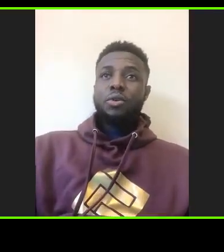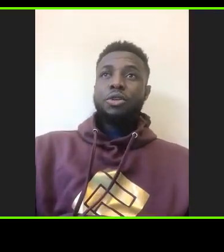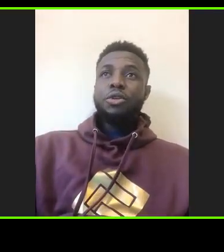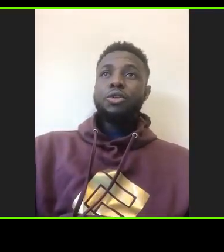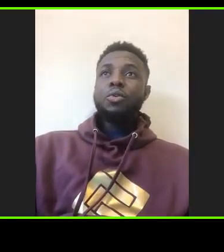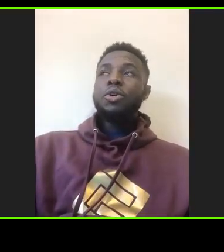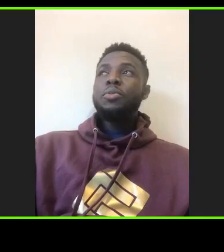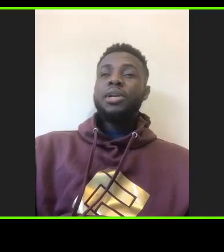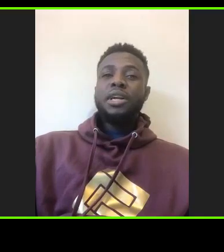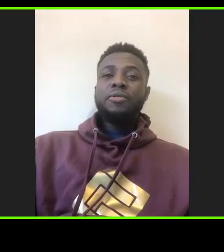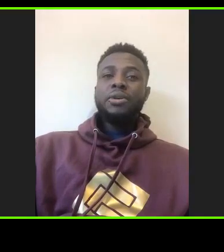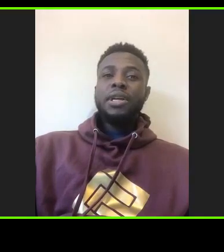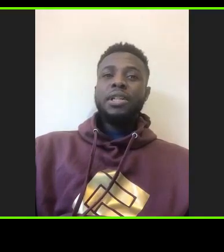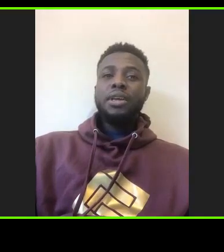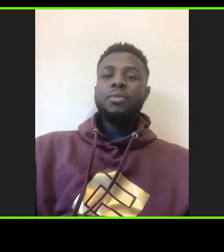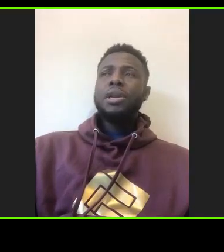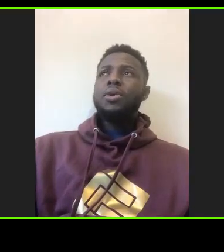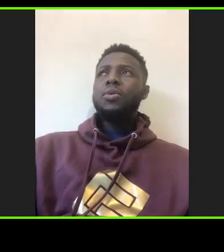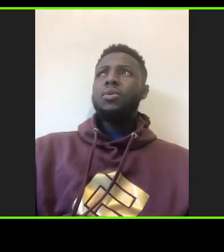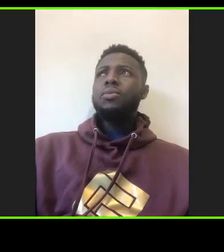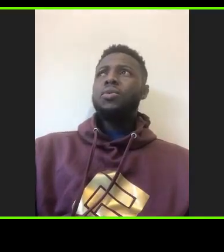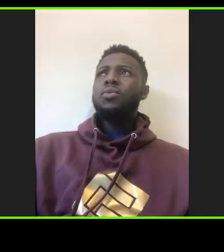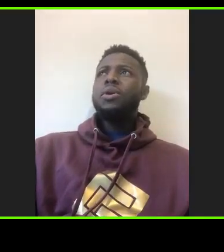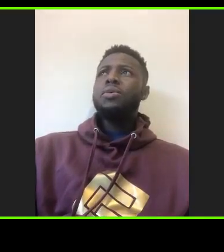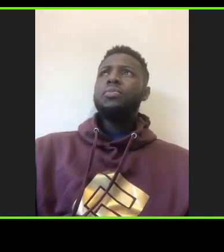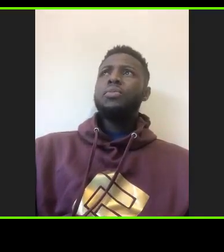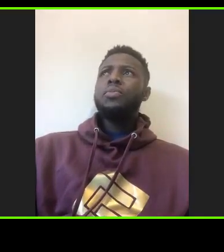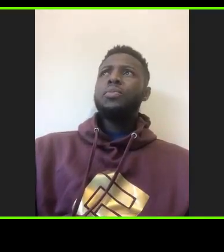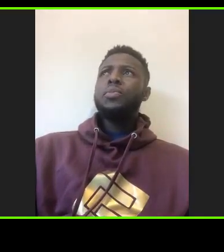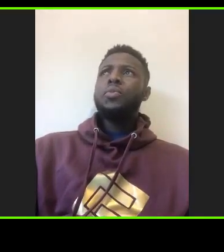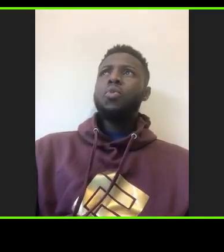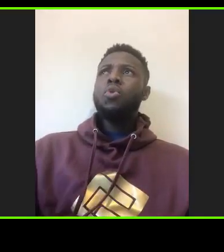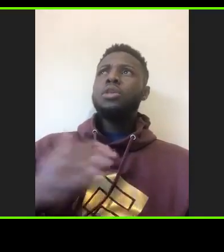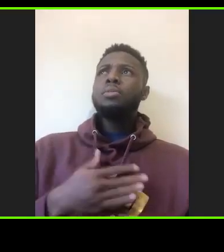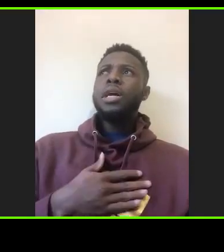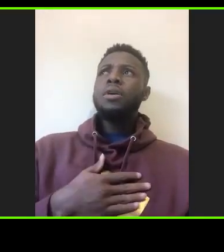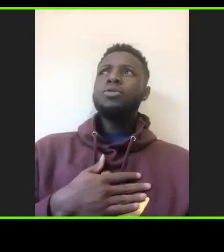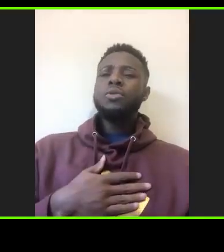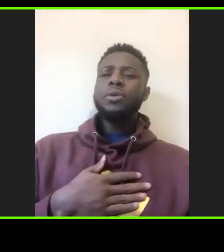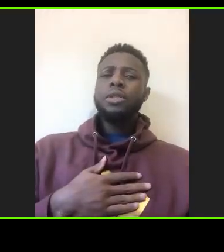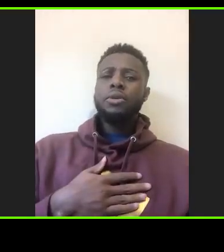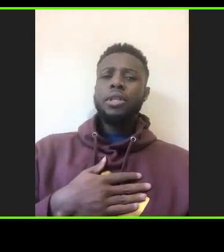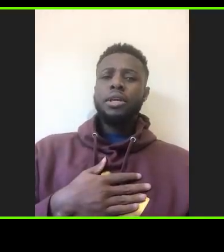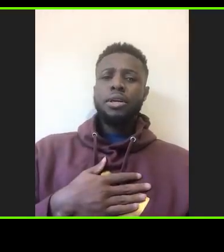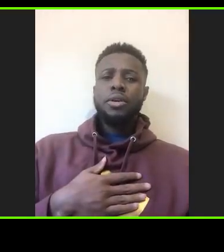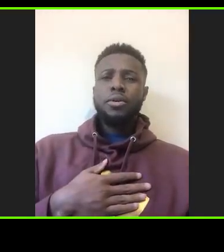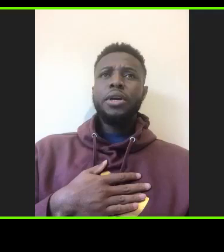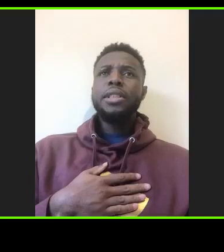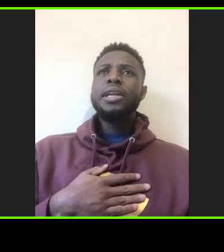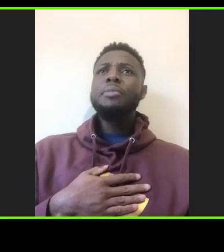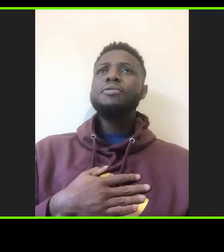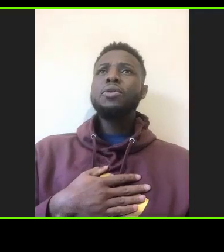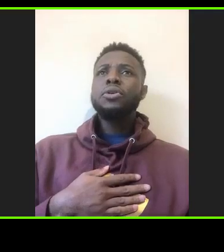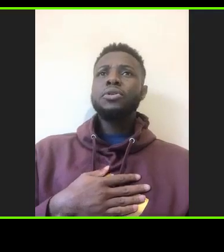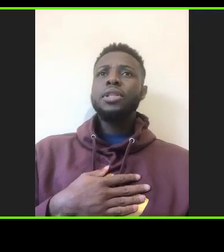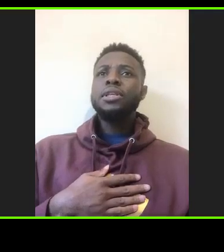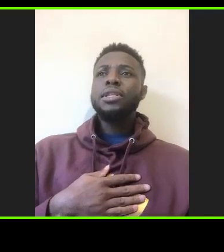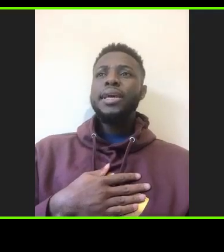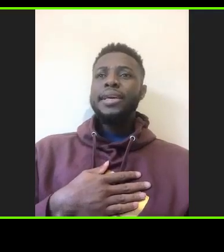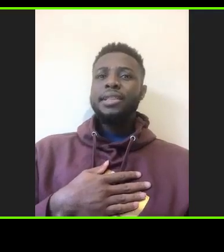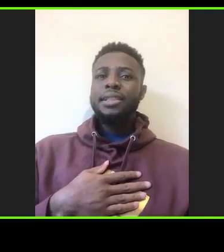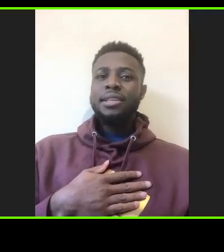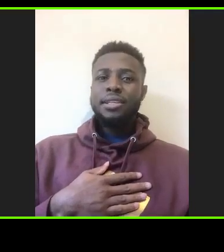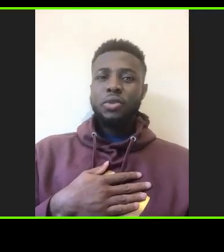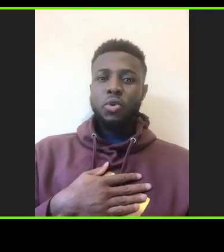2030, it's going to kill more people than every other thing. Be like, oh, wow, what is my country doing? Nothing. Okay, then let me focus on